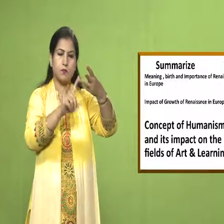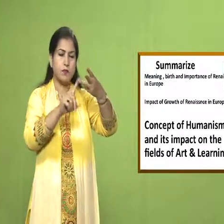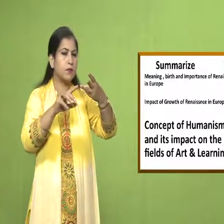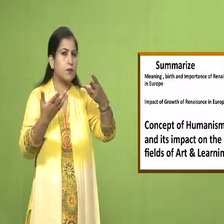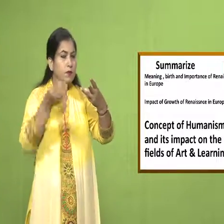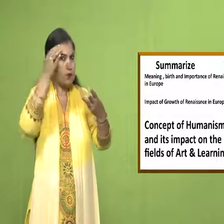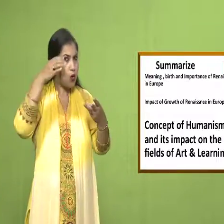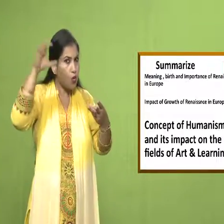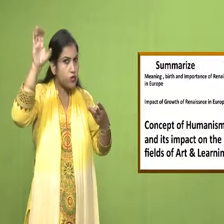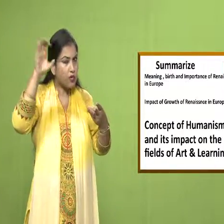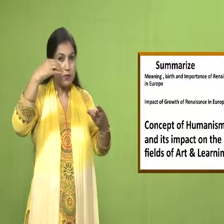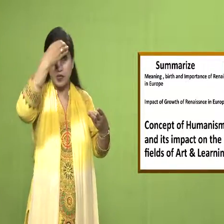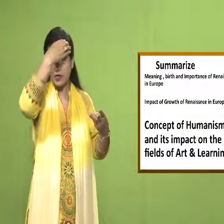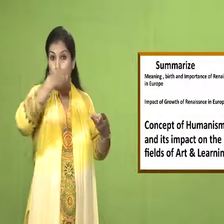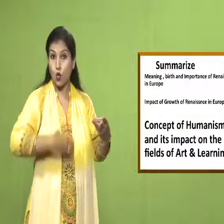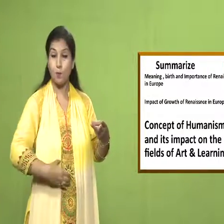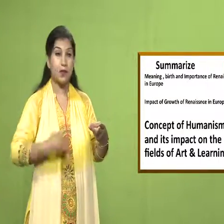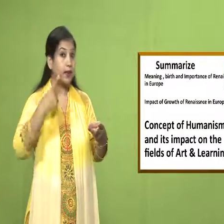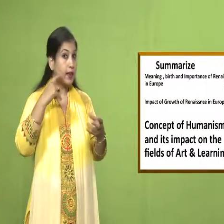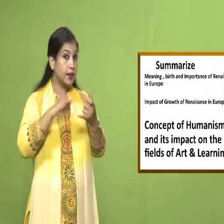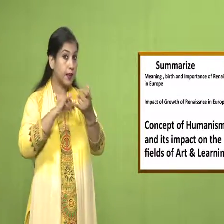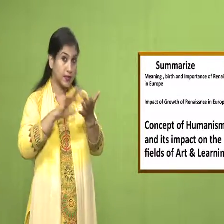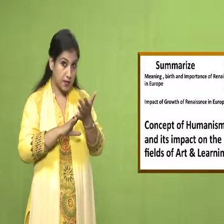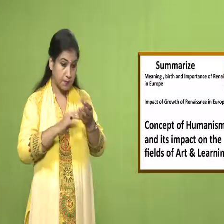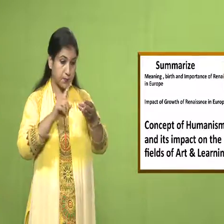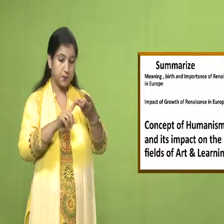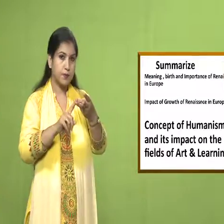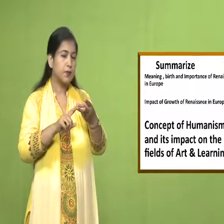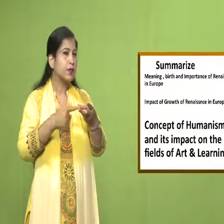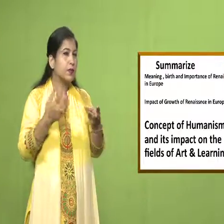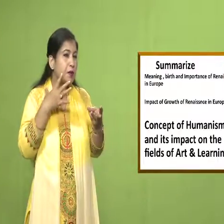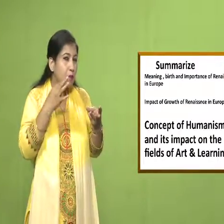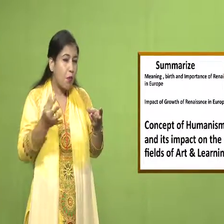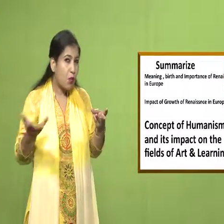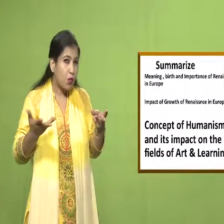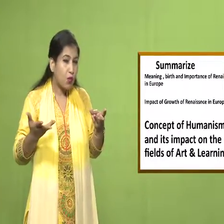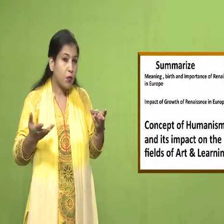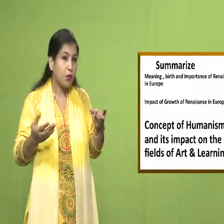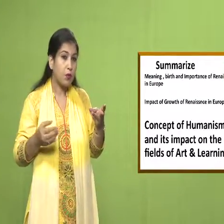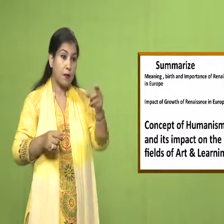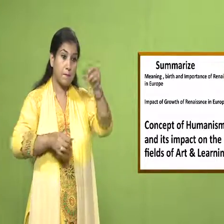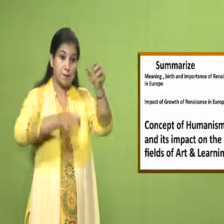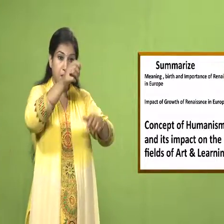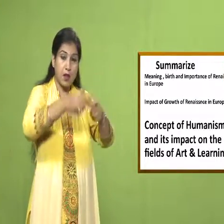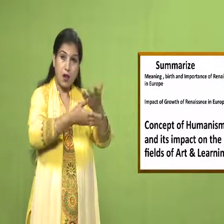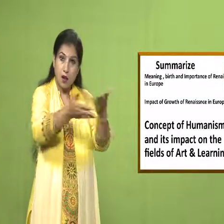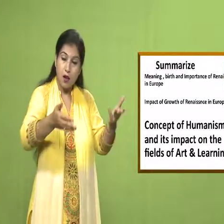We understood the concept of humanism and its impact on the field of arts and